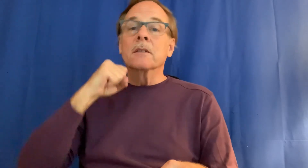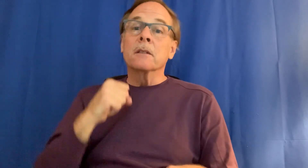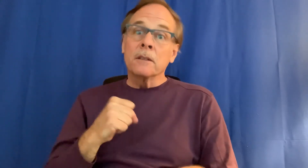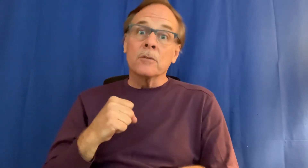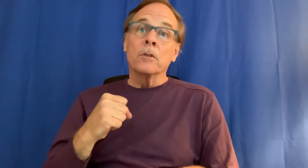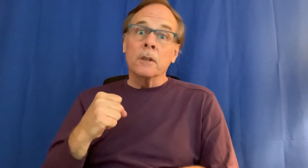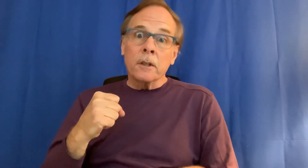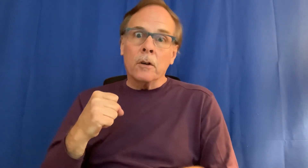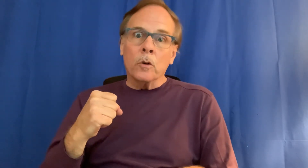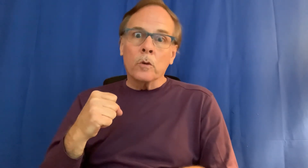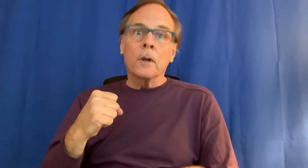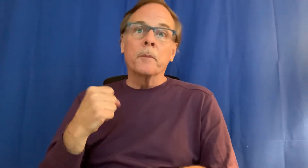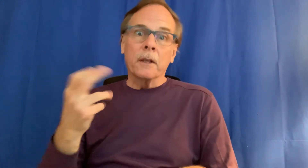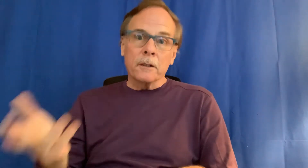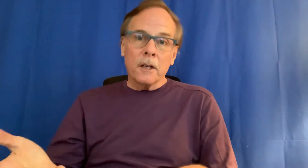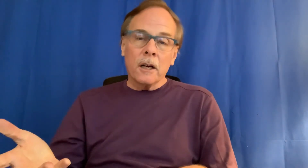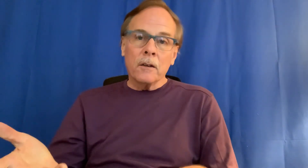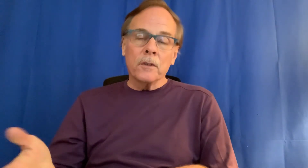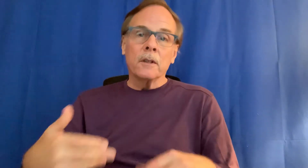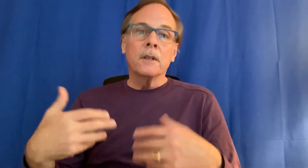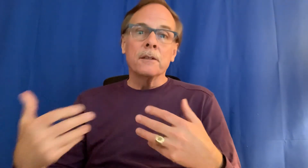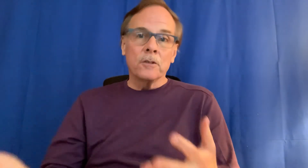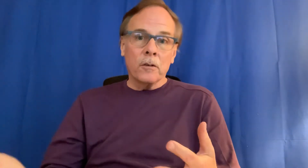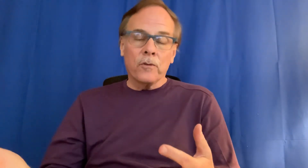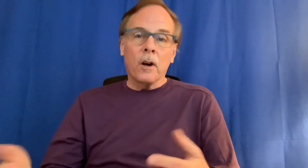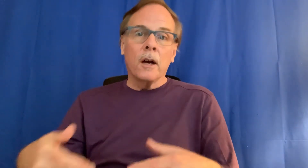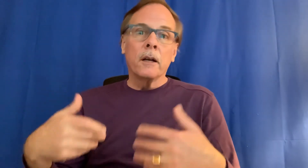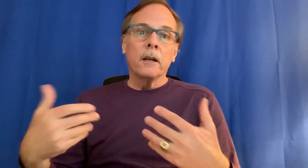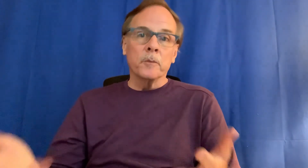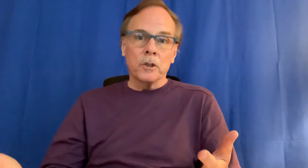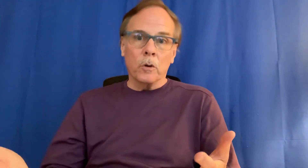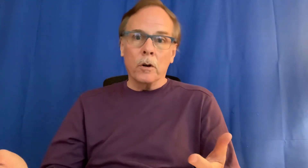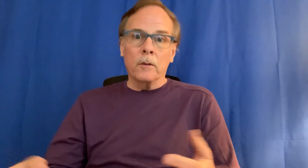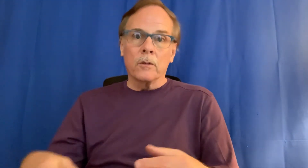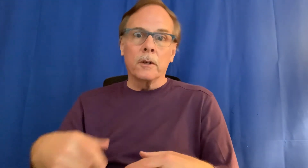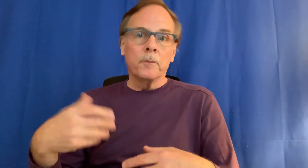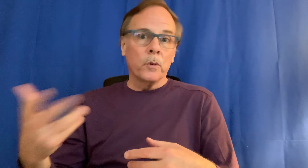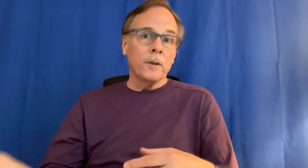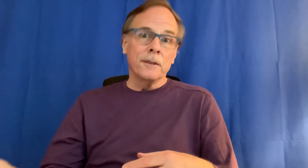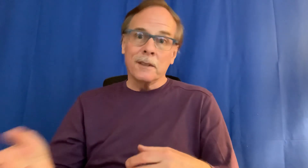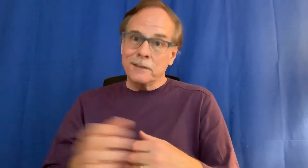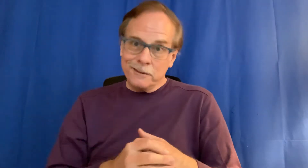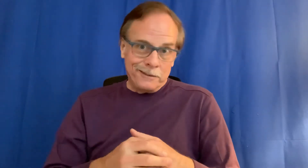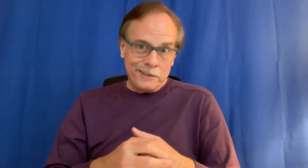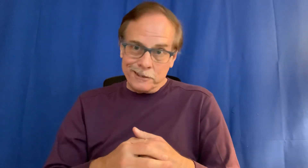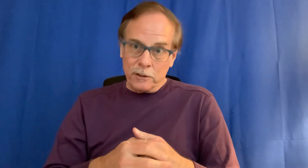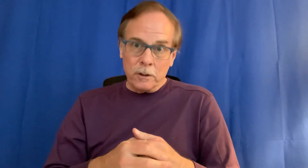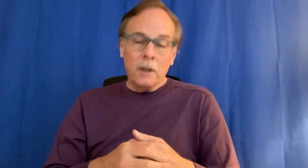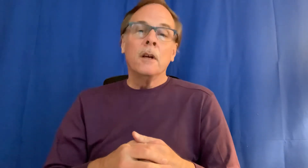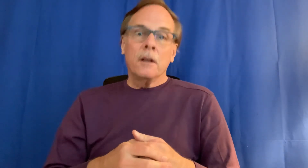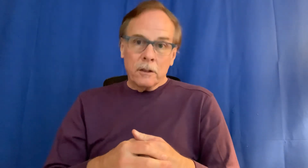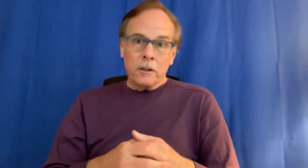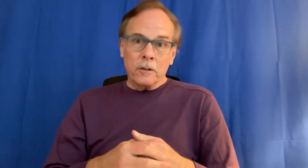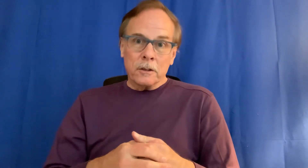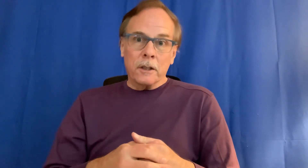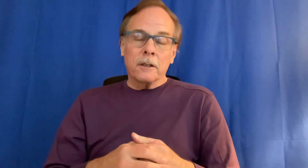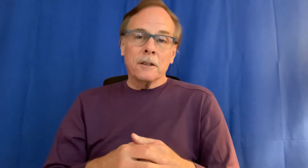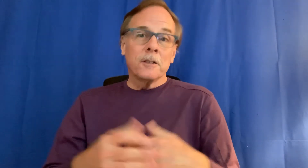that's really old. I'm getting tired of it. That's so Friday. I'm so over it. Boy, is that just it's almost